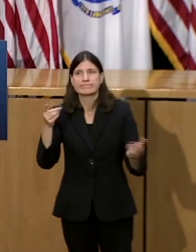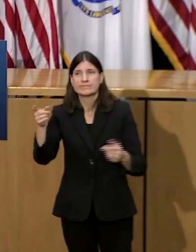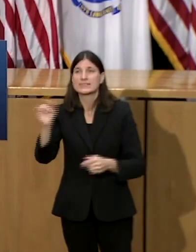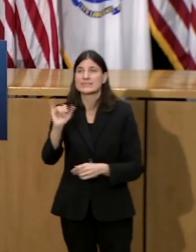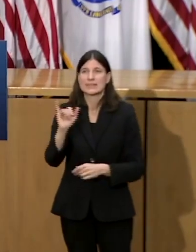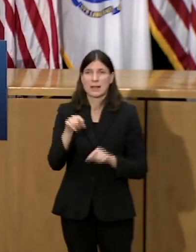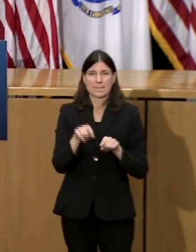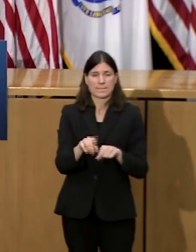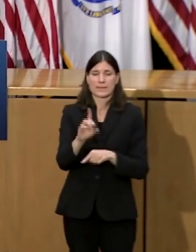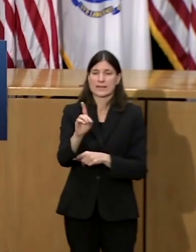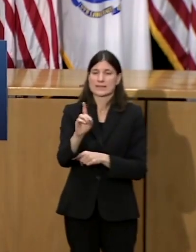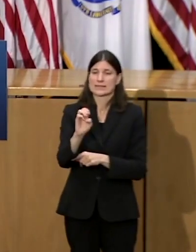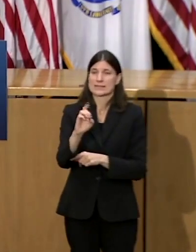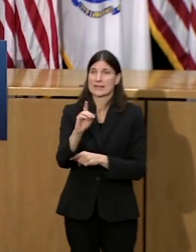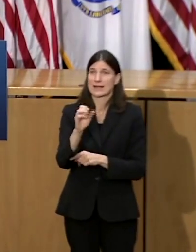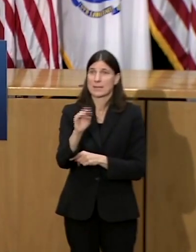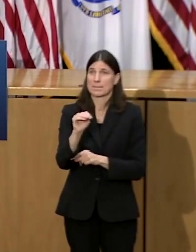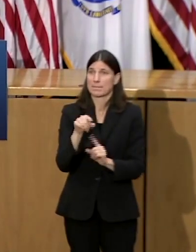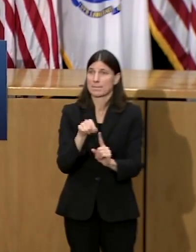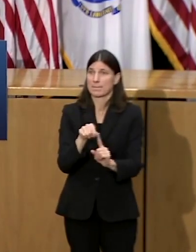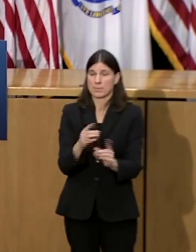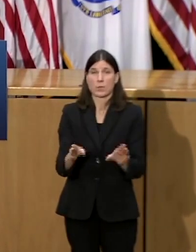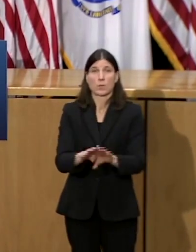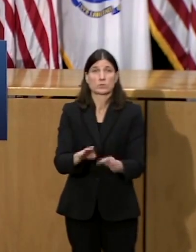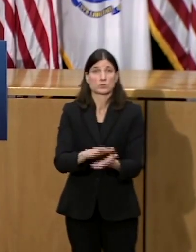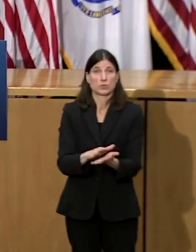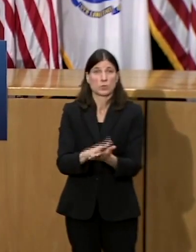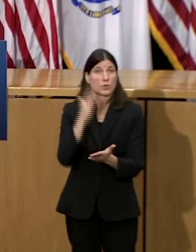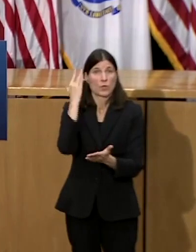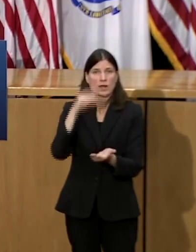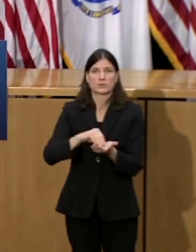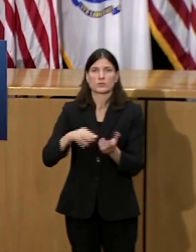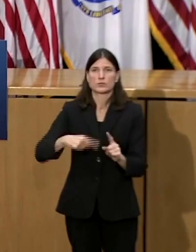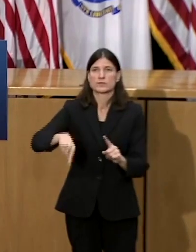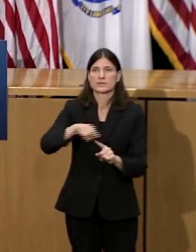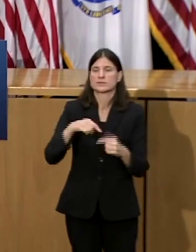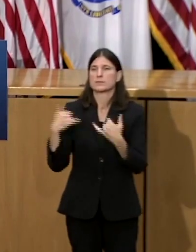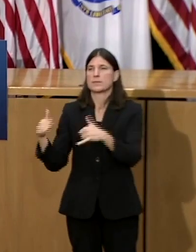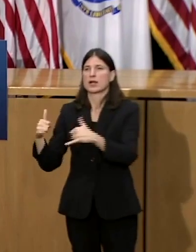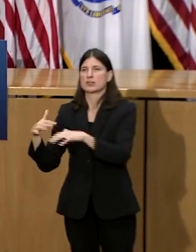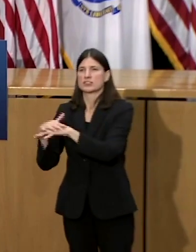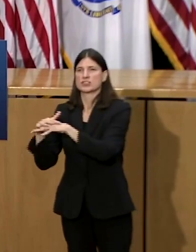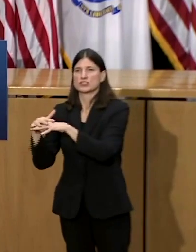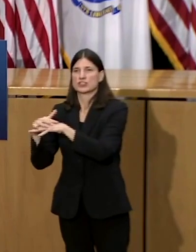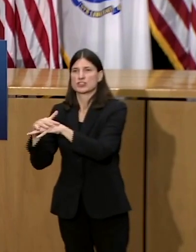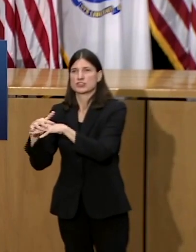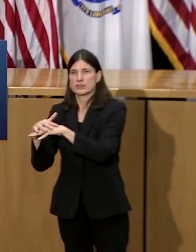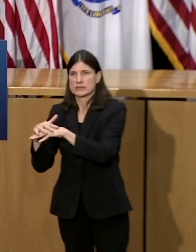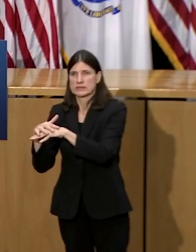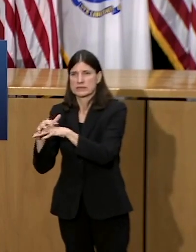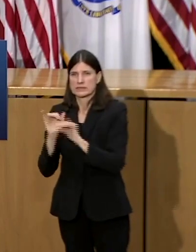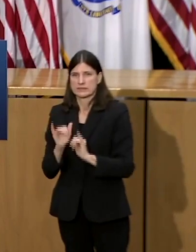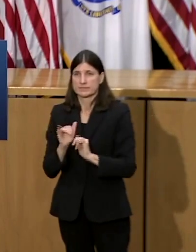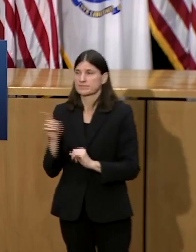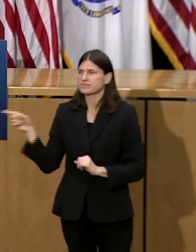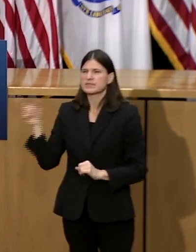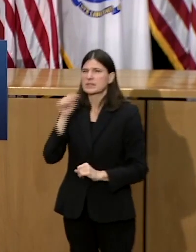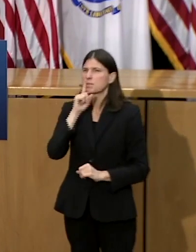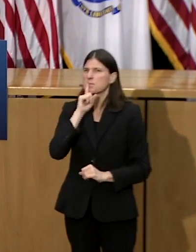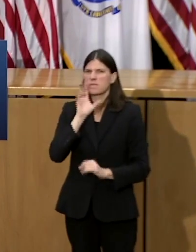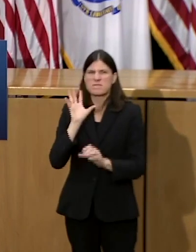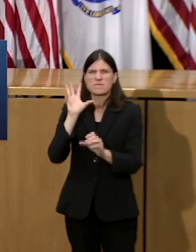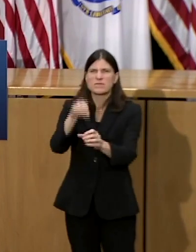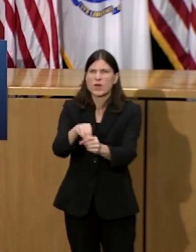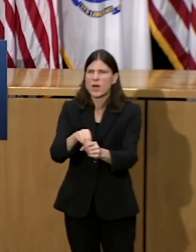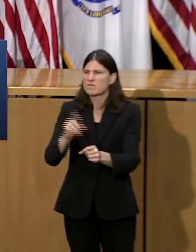think the answer on that one is I think local communities need to make their own call with respect to how they want to play that. I